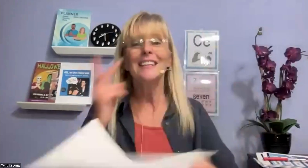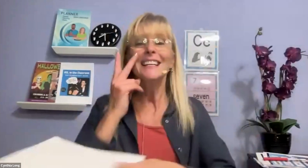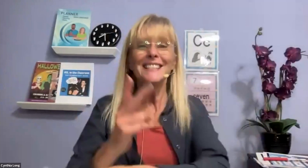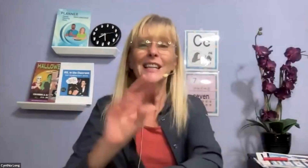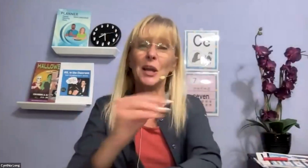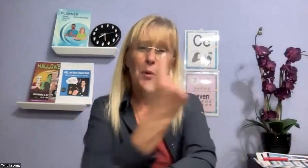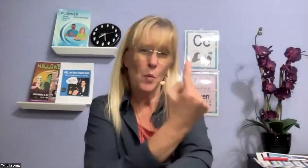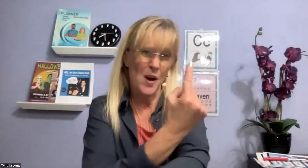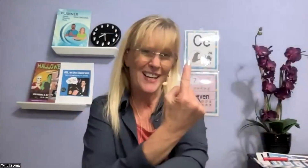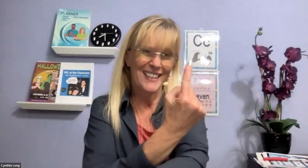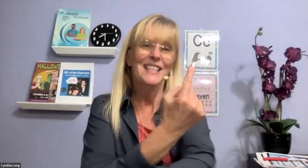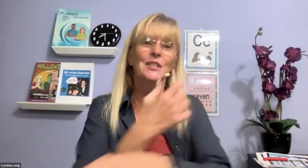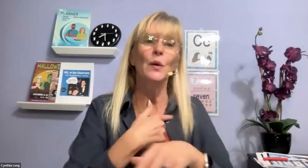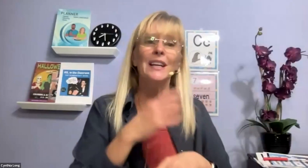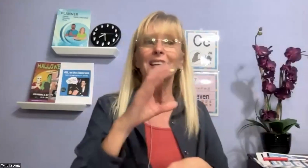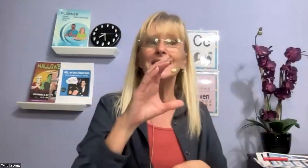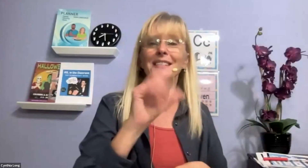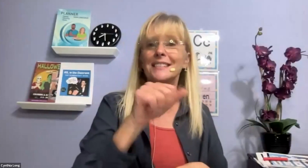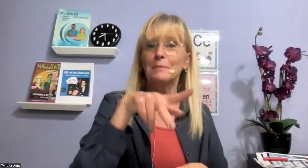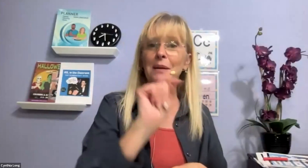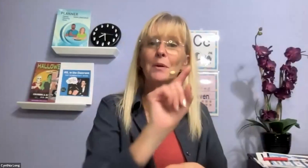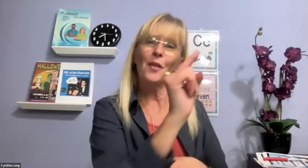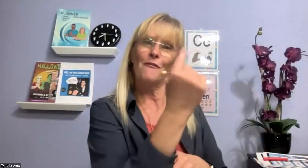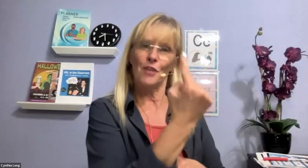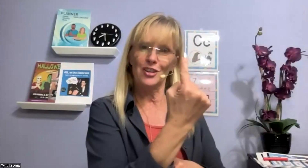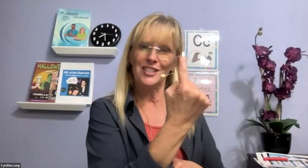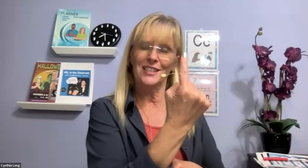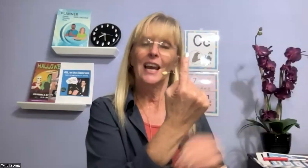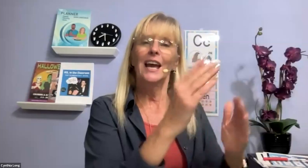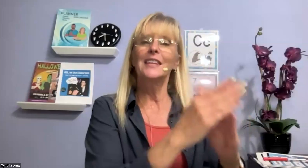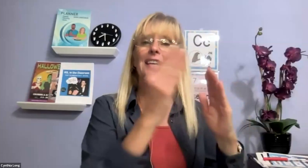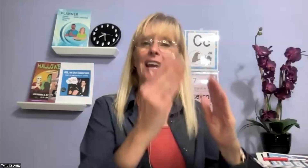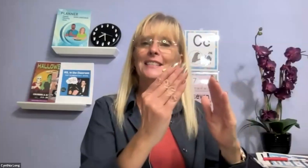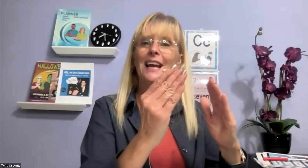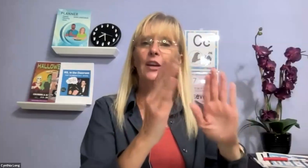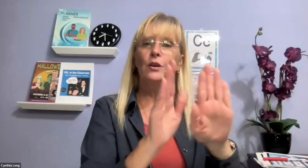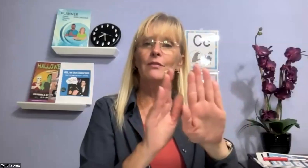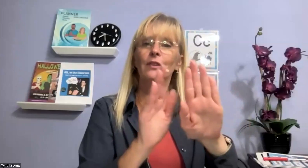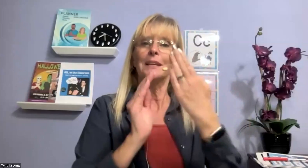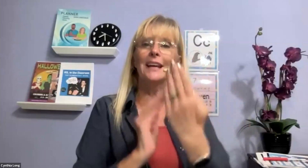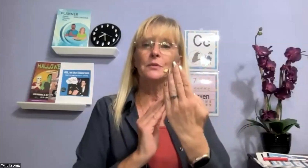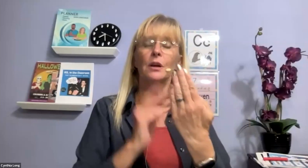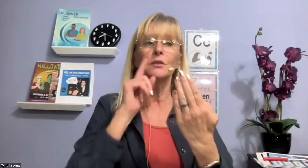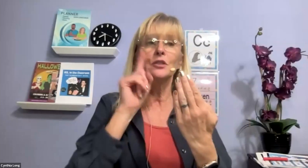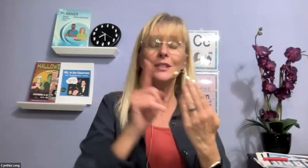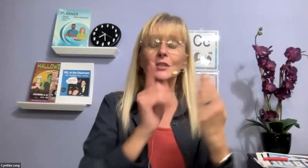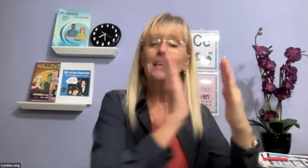then they see the number 1. So it is September the 1st. And then the next day you can flip the next one over. So they're seeing